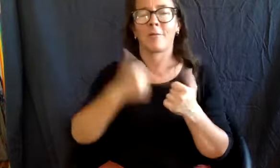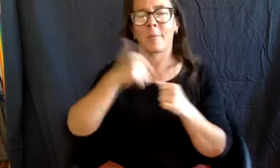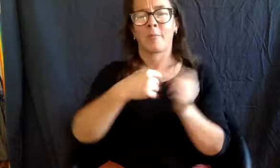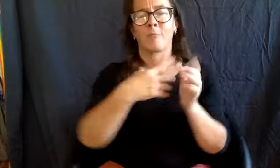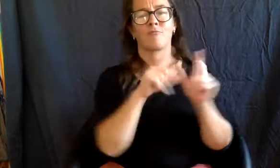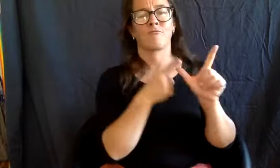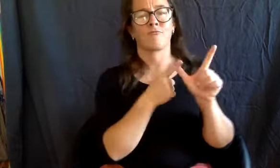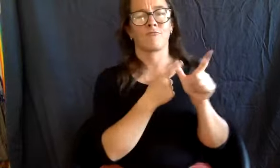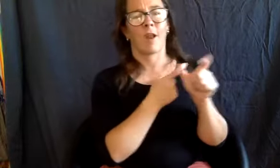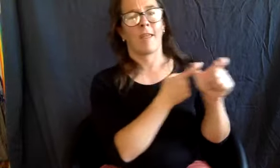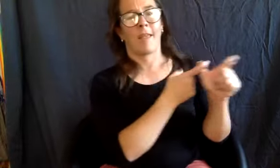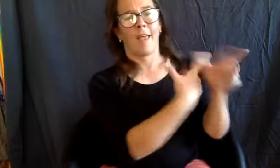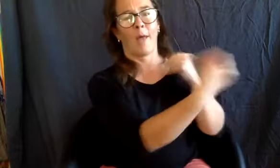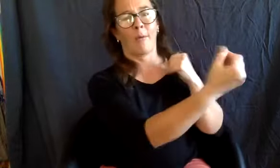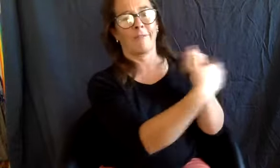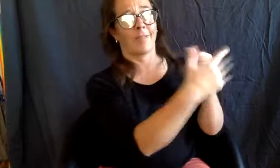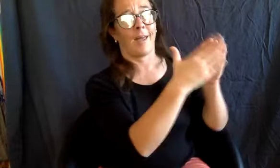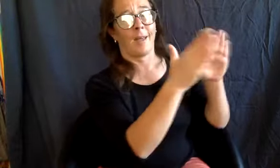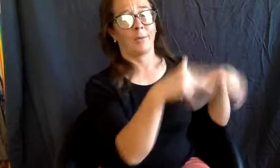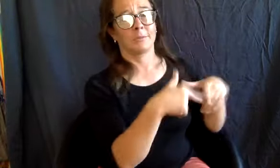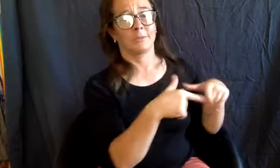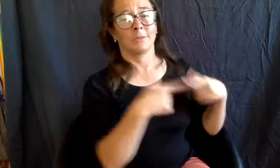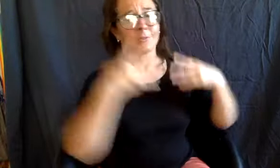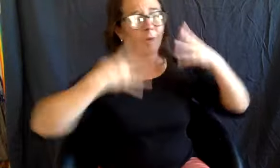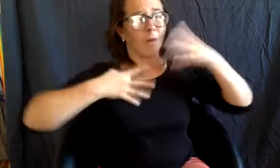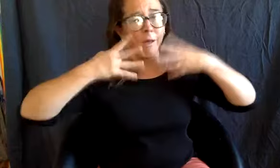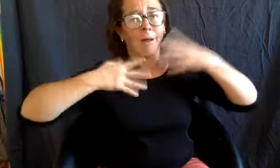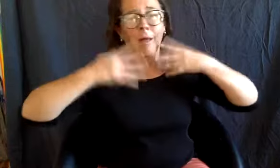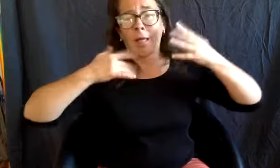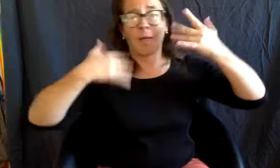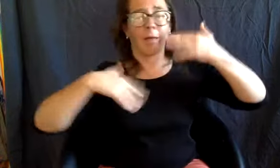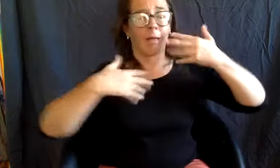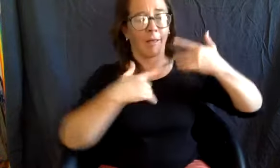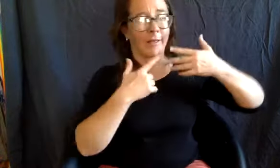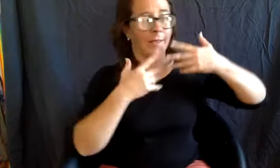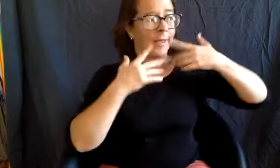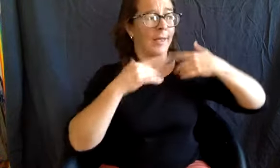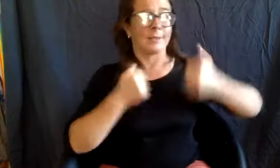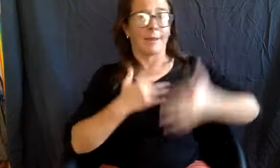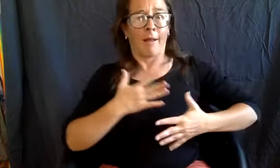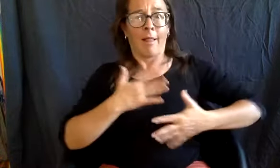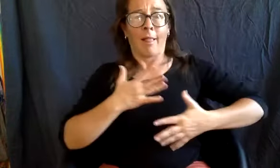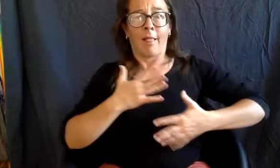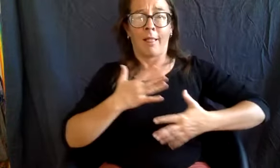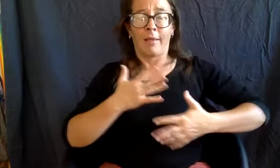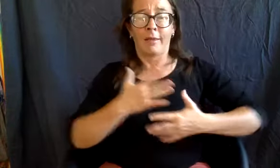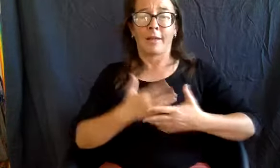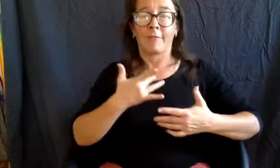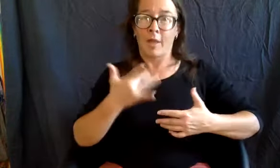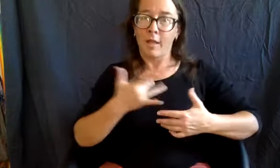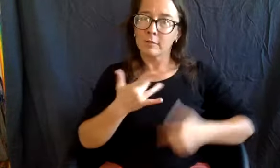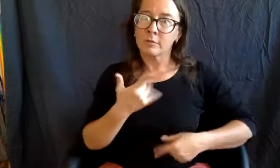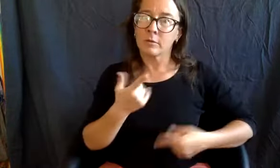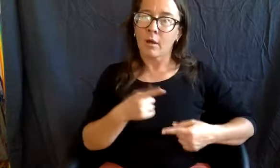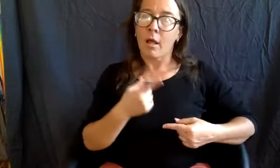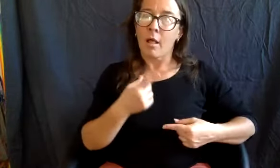was at that moment I felt surrounded by a presence I cannot explain to anybody else. I like to think I was surrounded